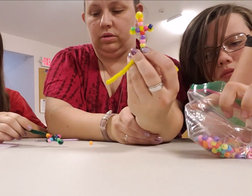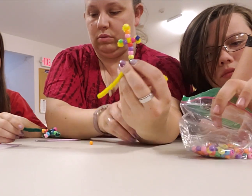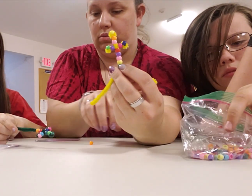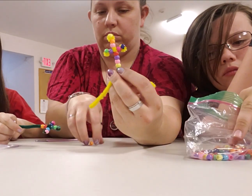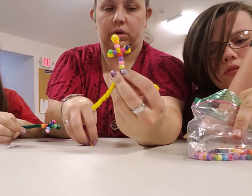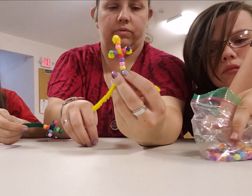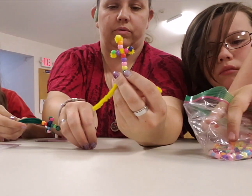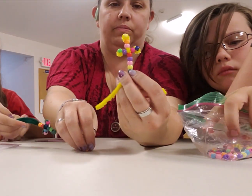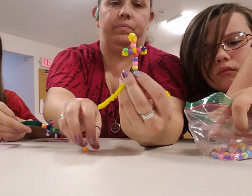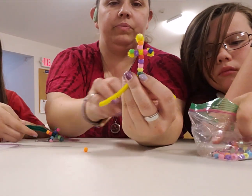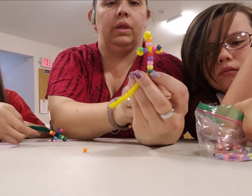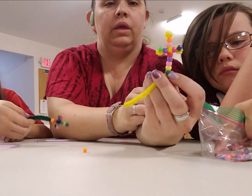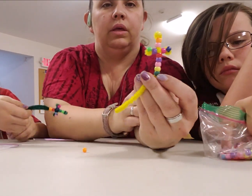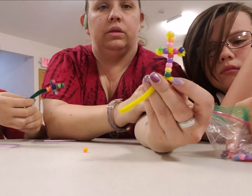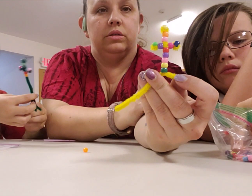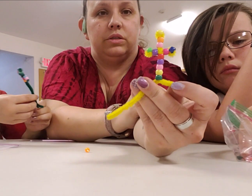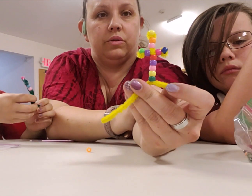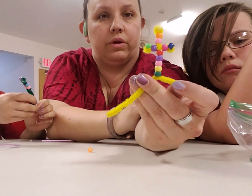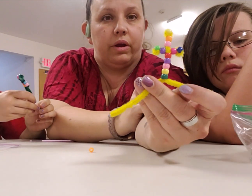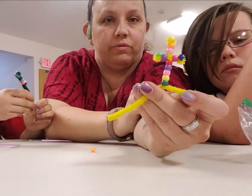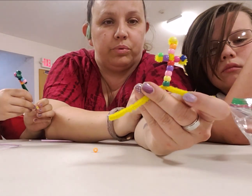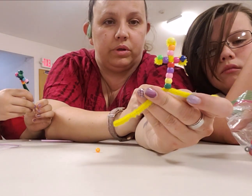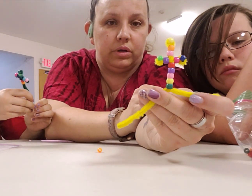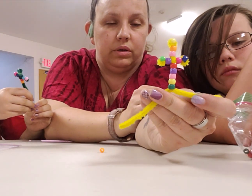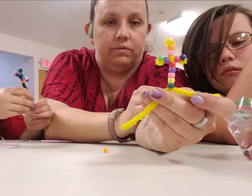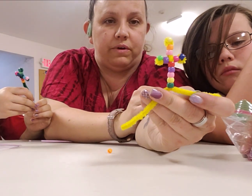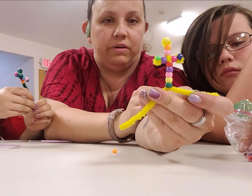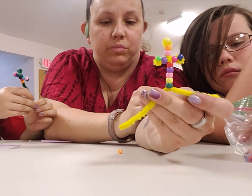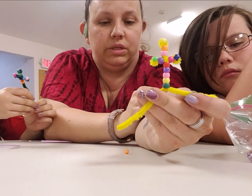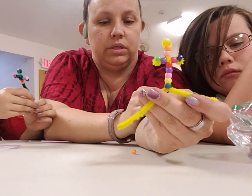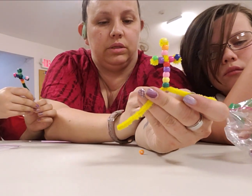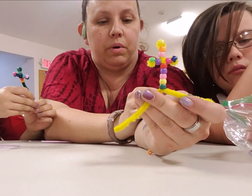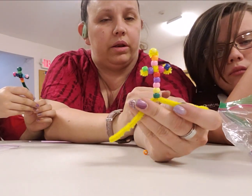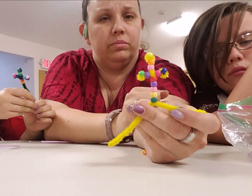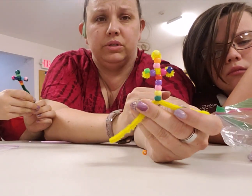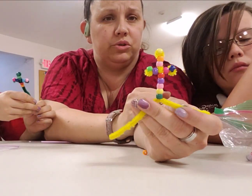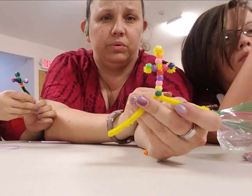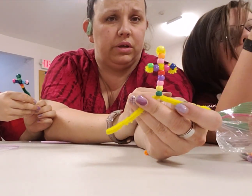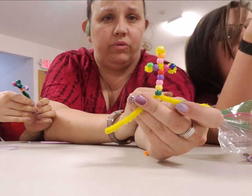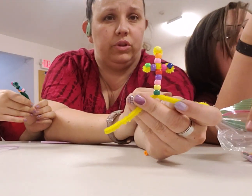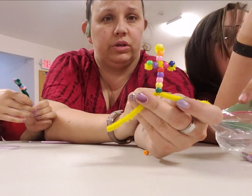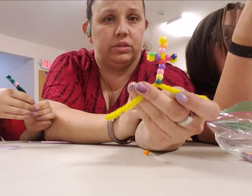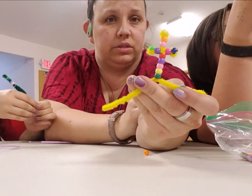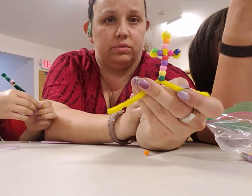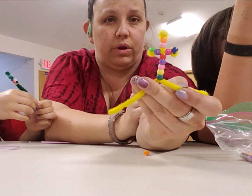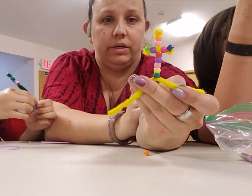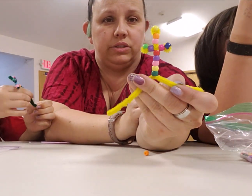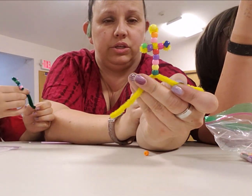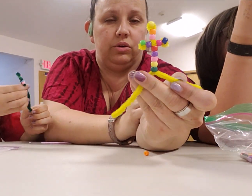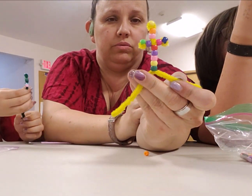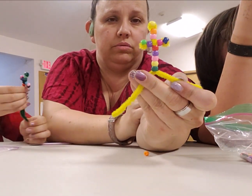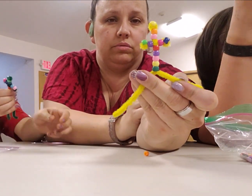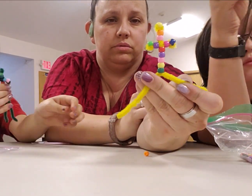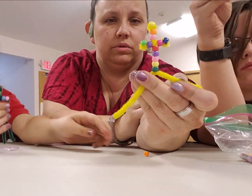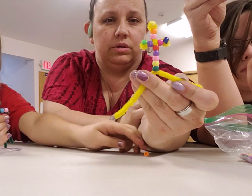Oh, careful. So there I've put 5 beads on the bottom. Do whatever looks right to you.